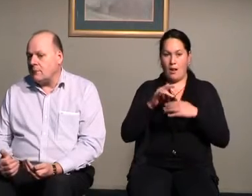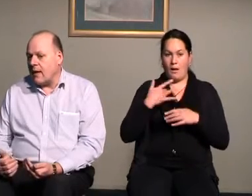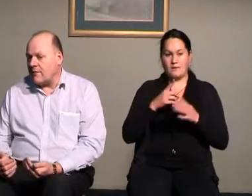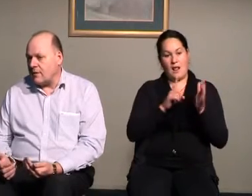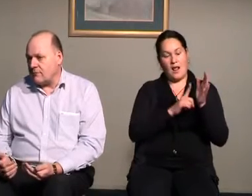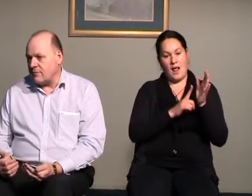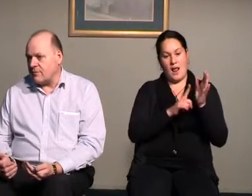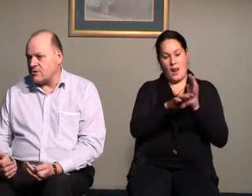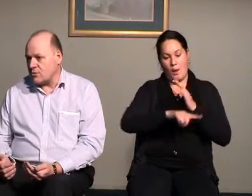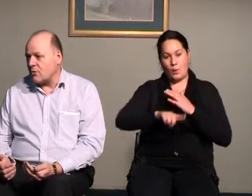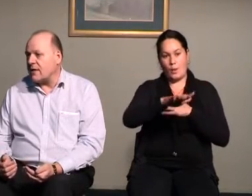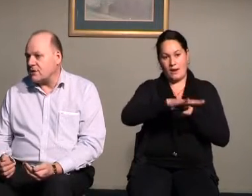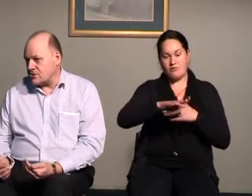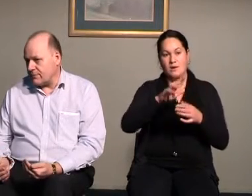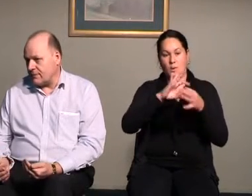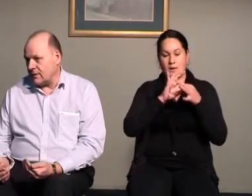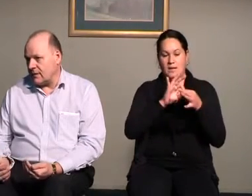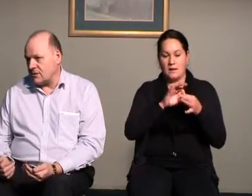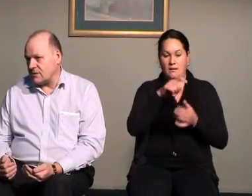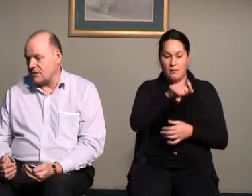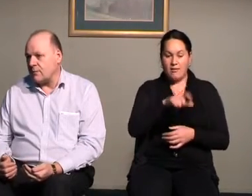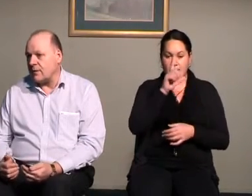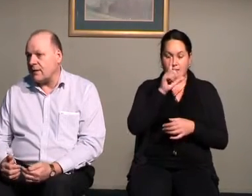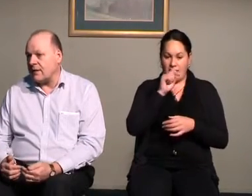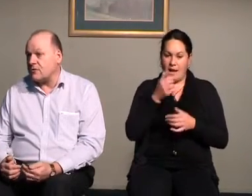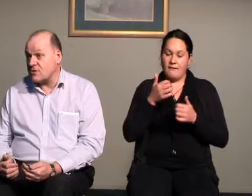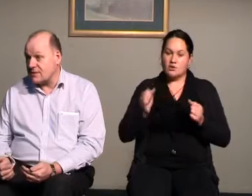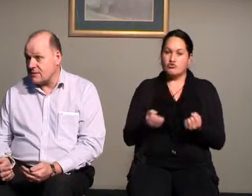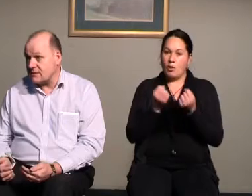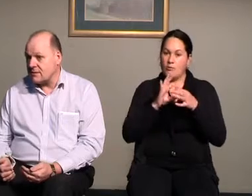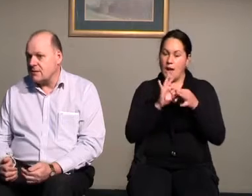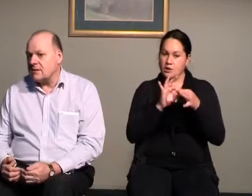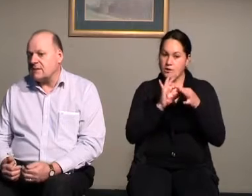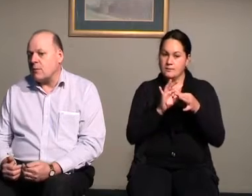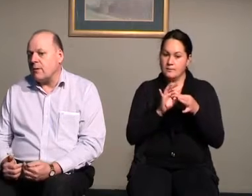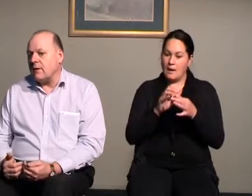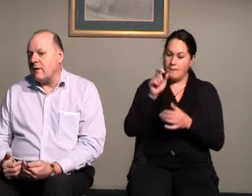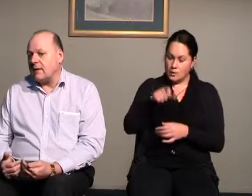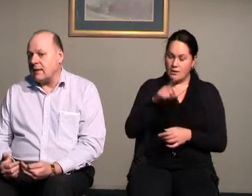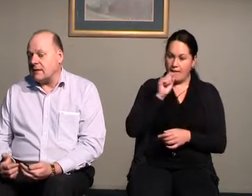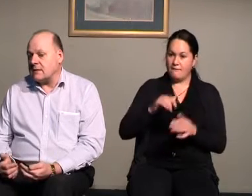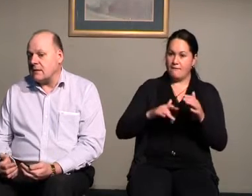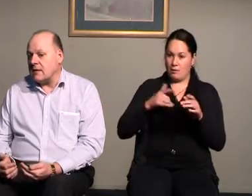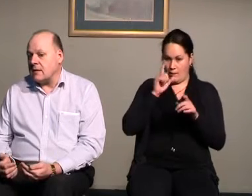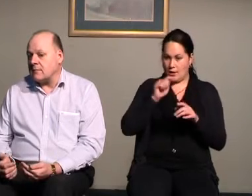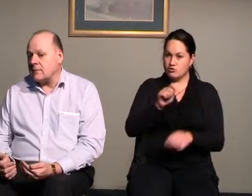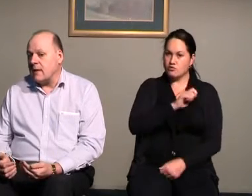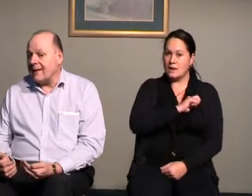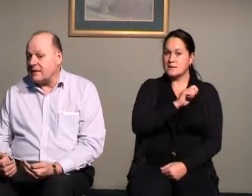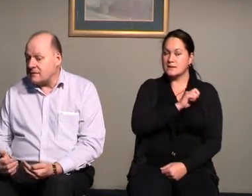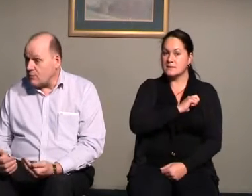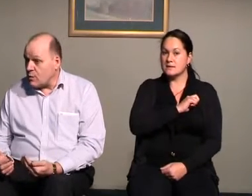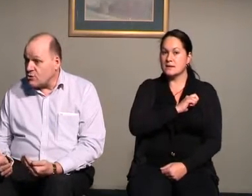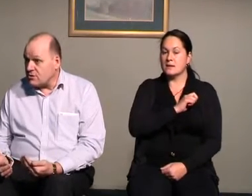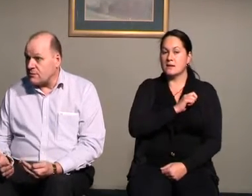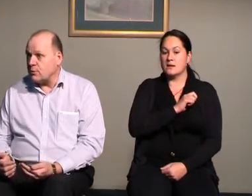can have a very strong relationship and connection, someone that they can trust, someone that they can